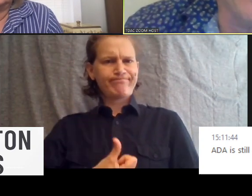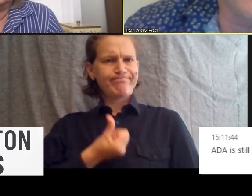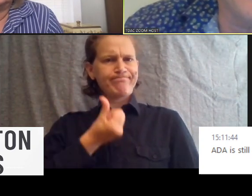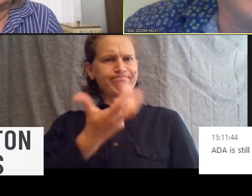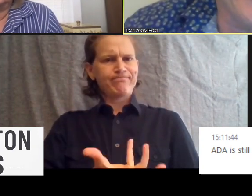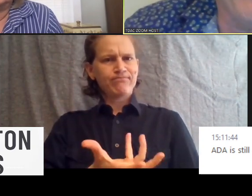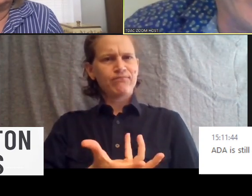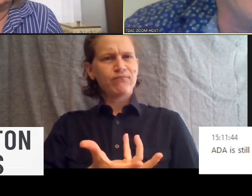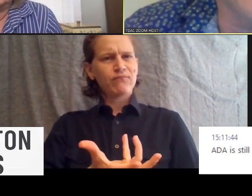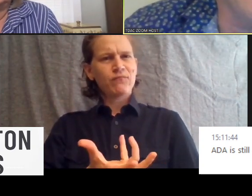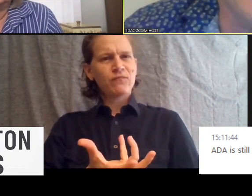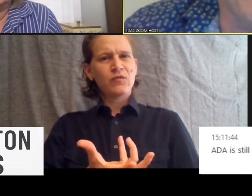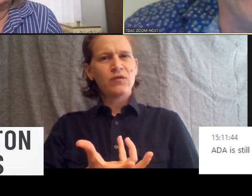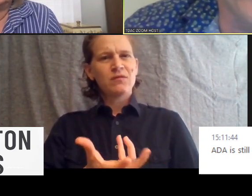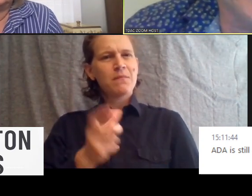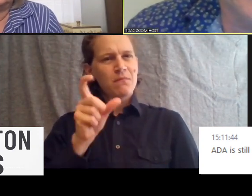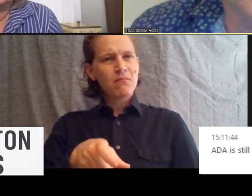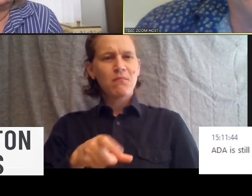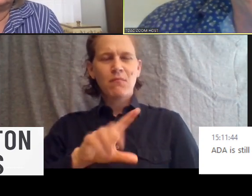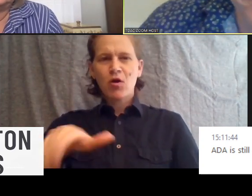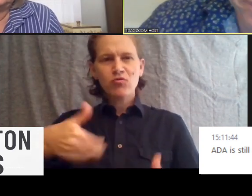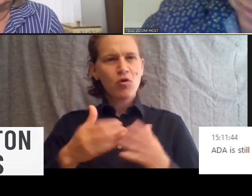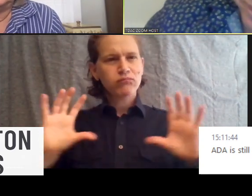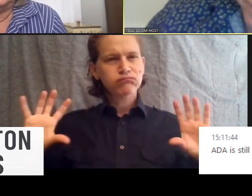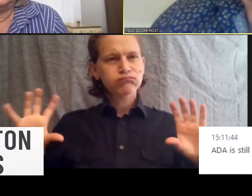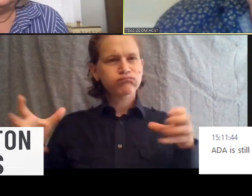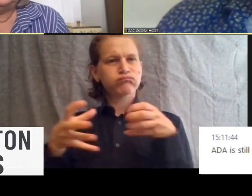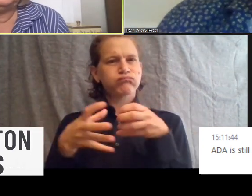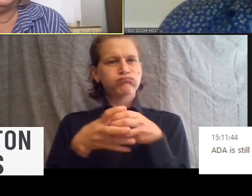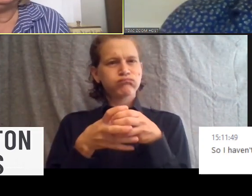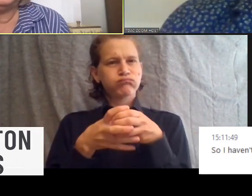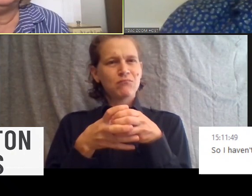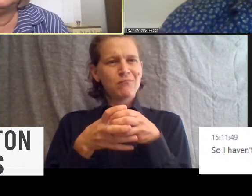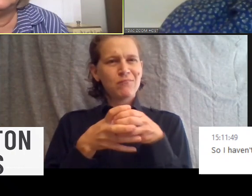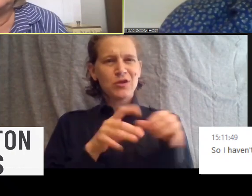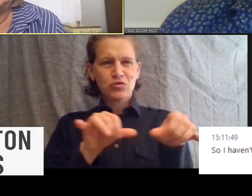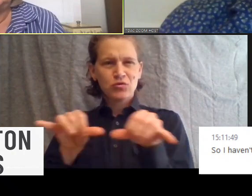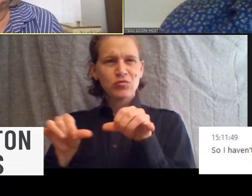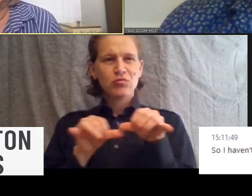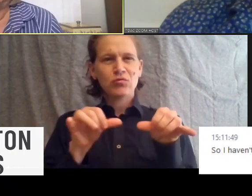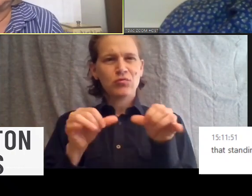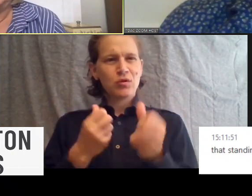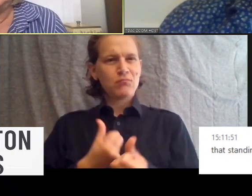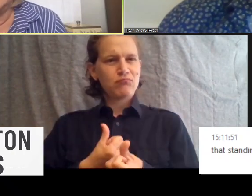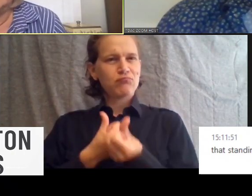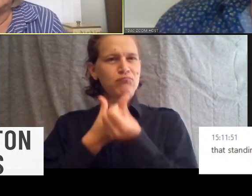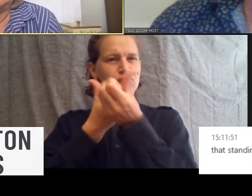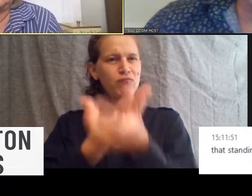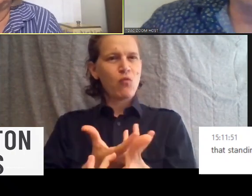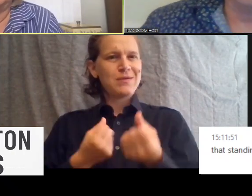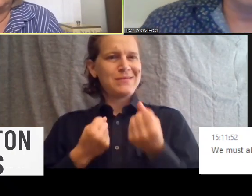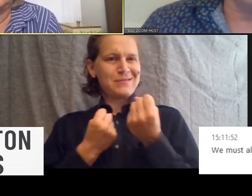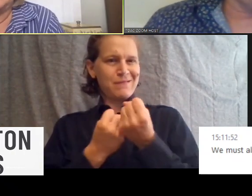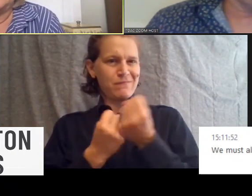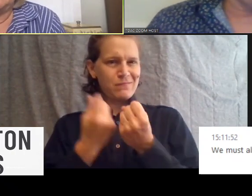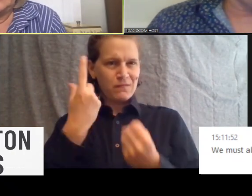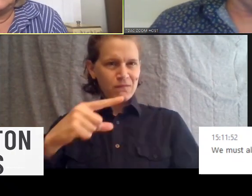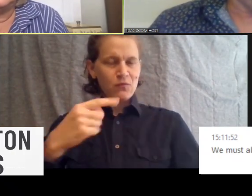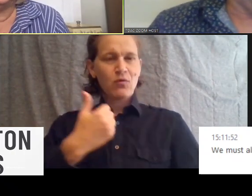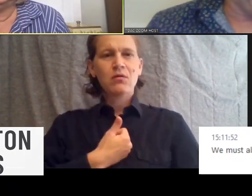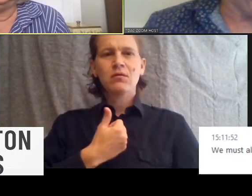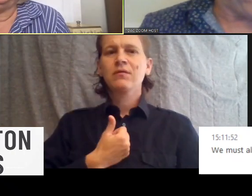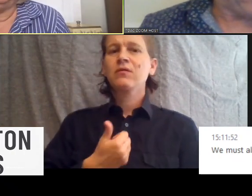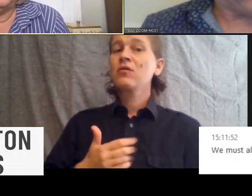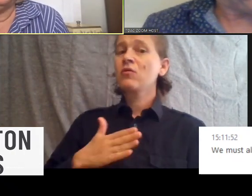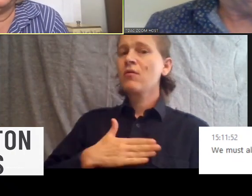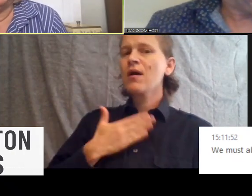must all come together now in a collective voice. And Timothy, I'm so glad that you said that we all have to learn more about our